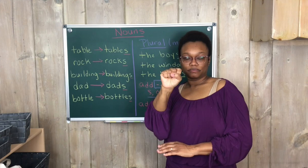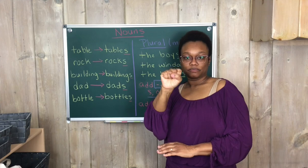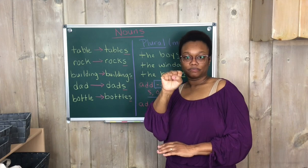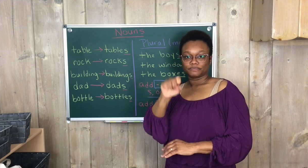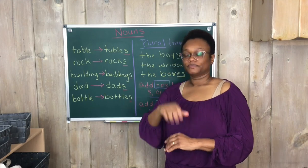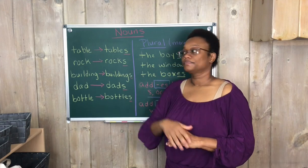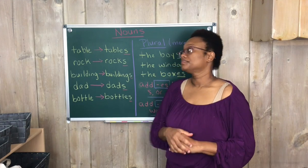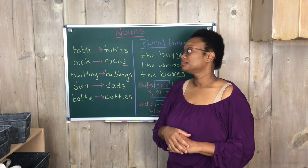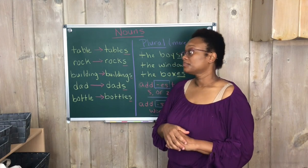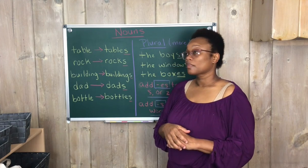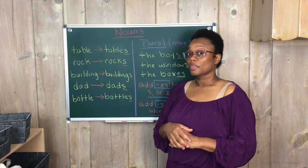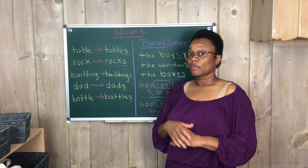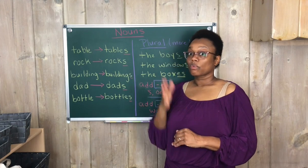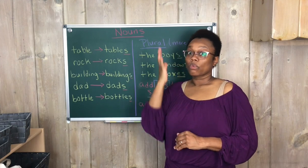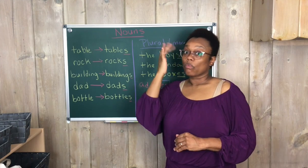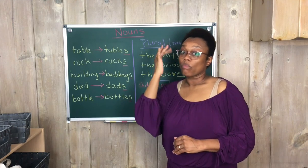an S because it ends in an E.